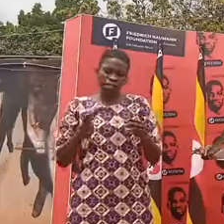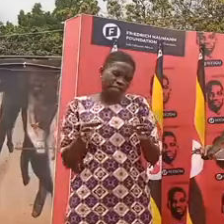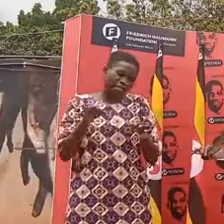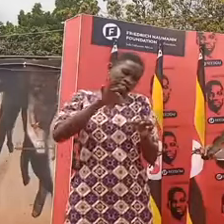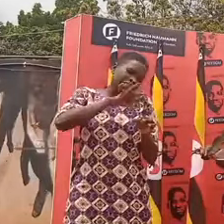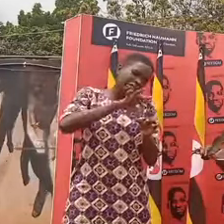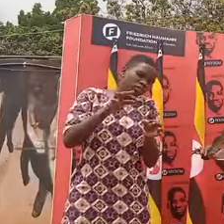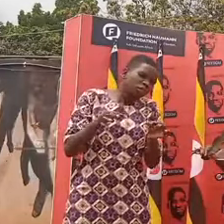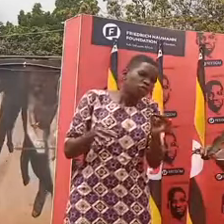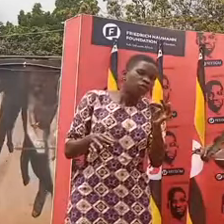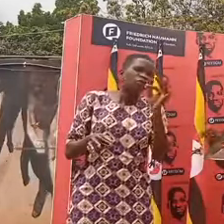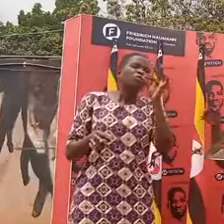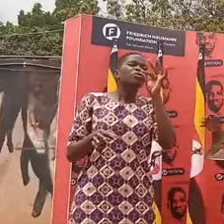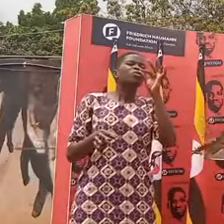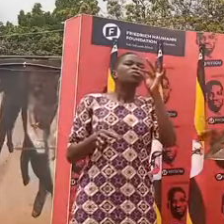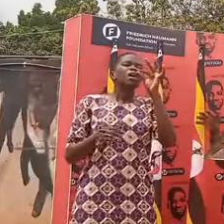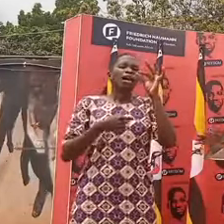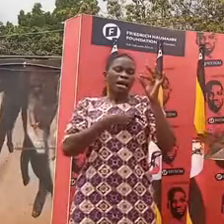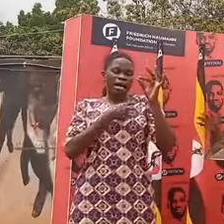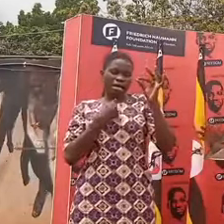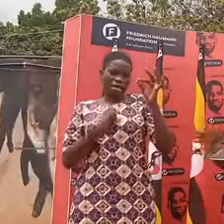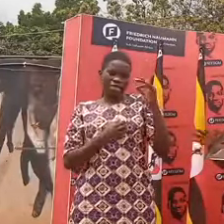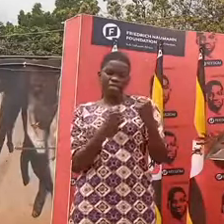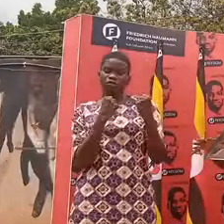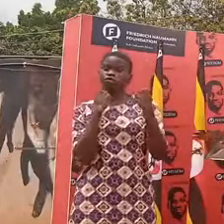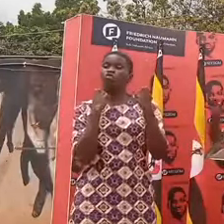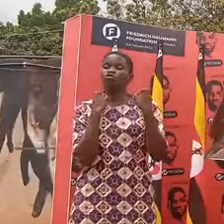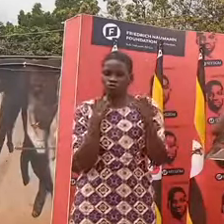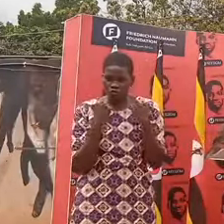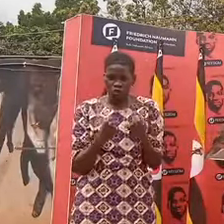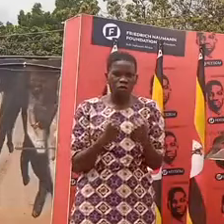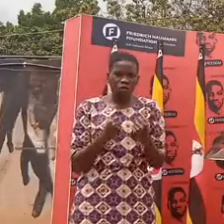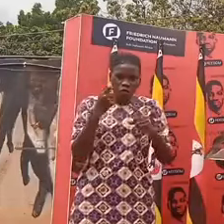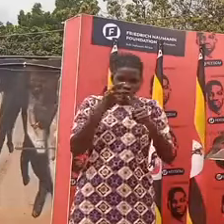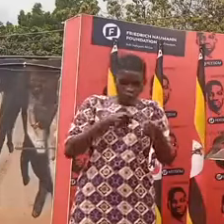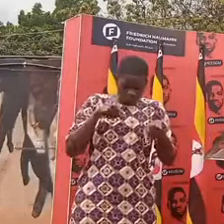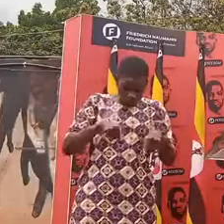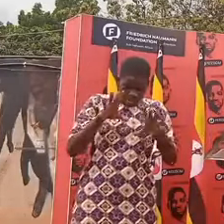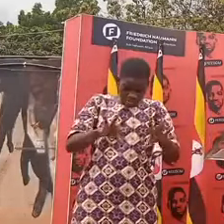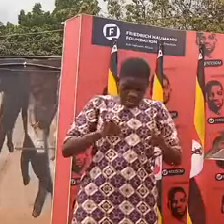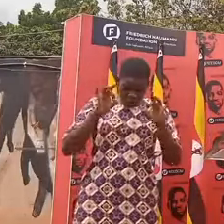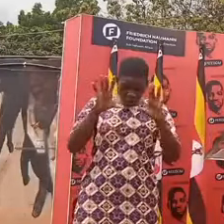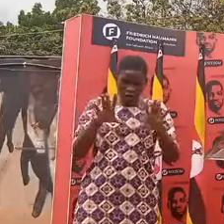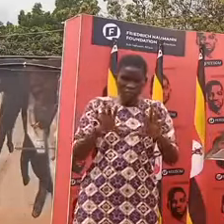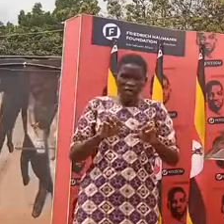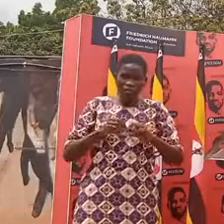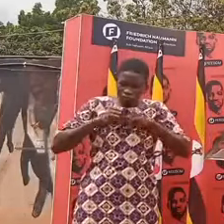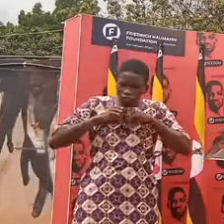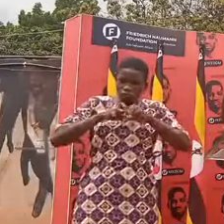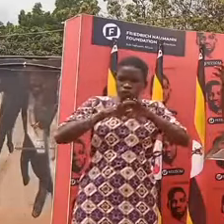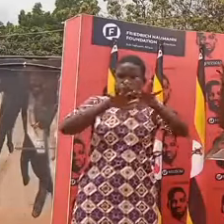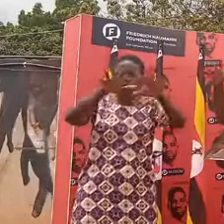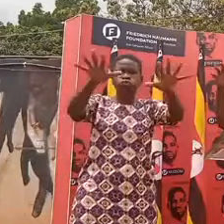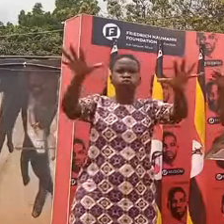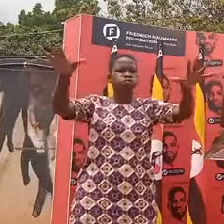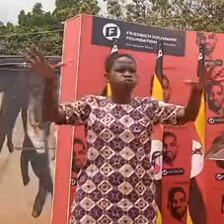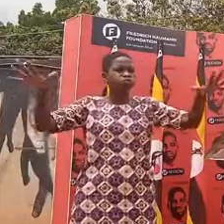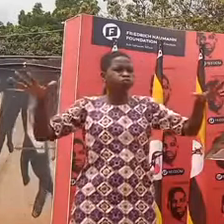Yeah. Let's organize, let's move this from Kamocha to where the real women are